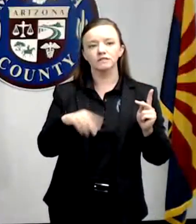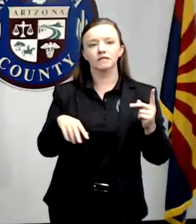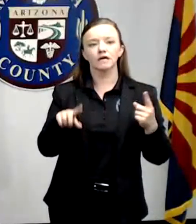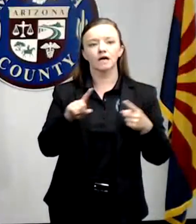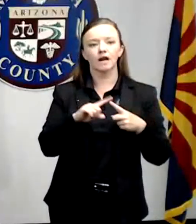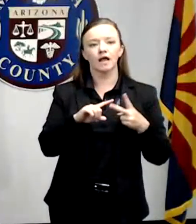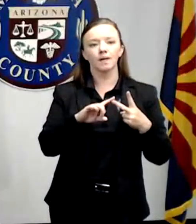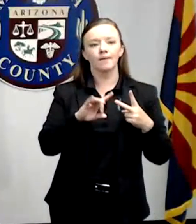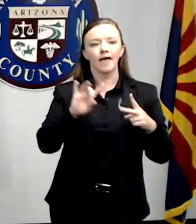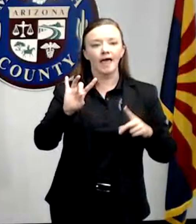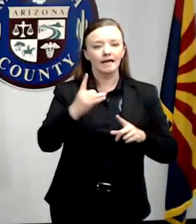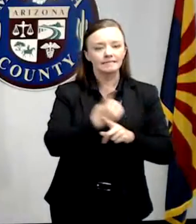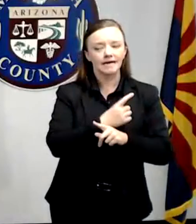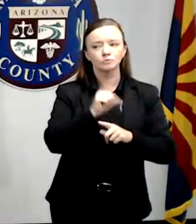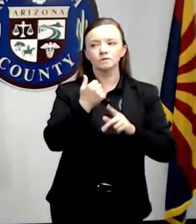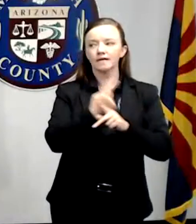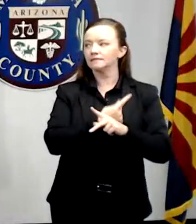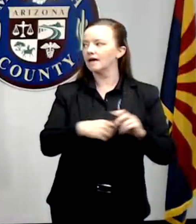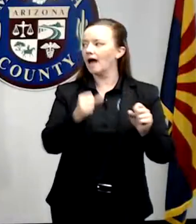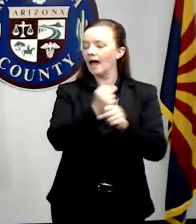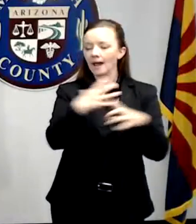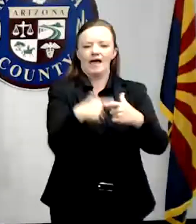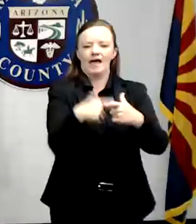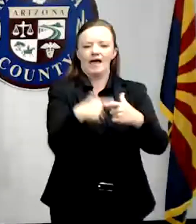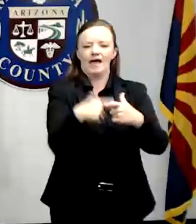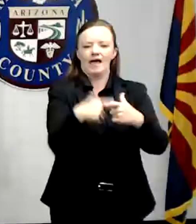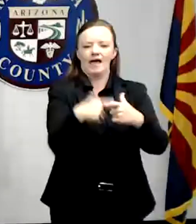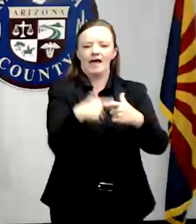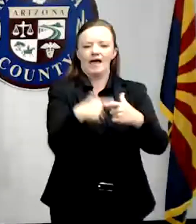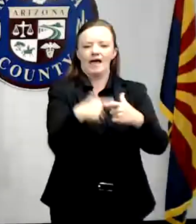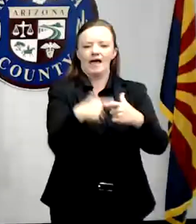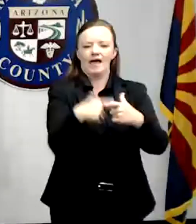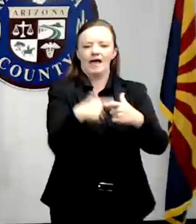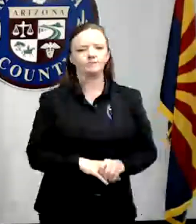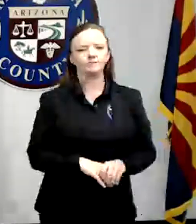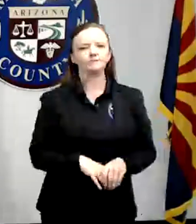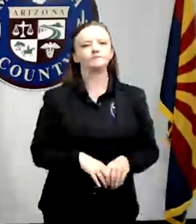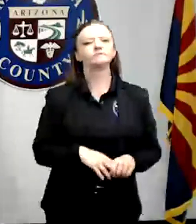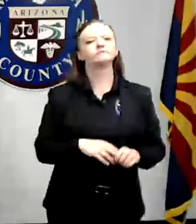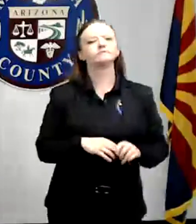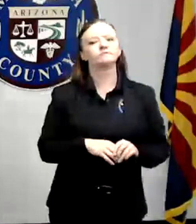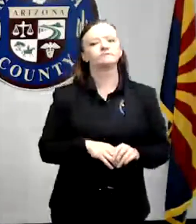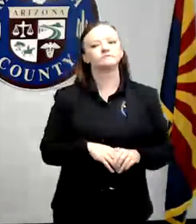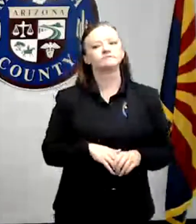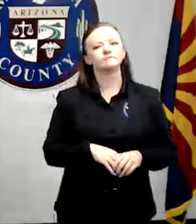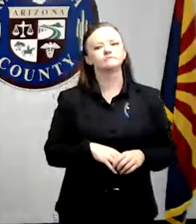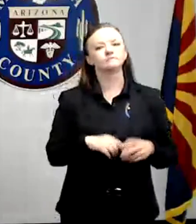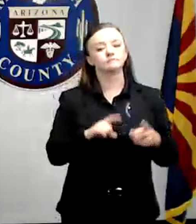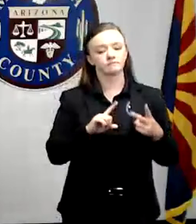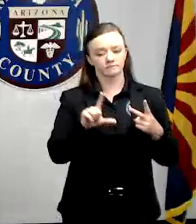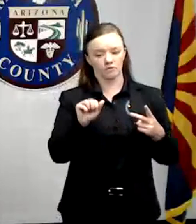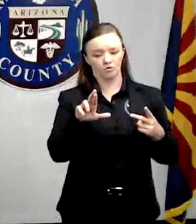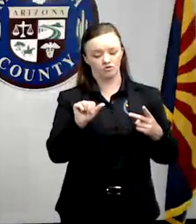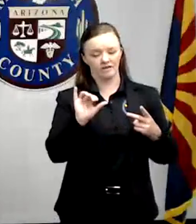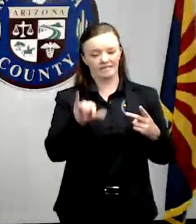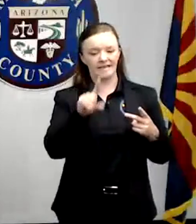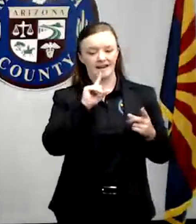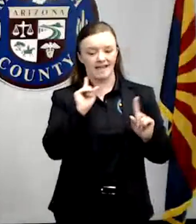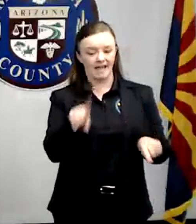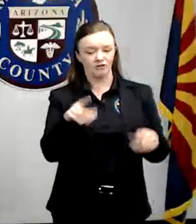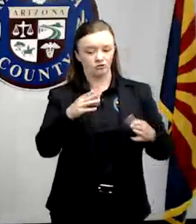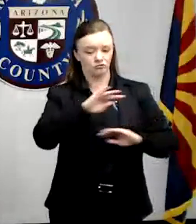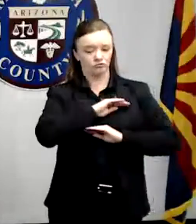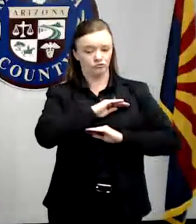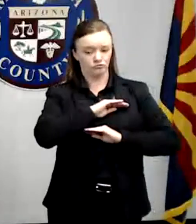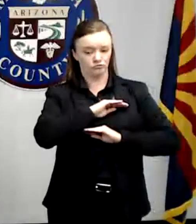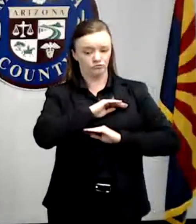8 to 10 times more people involved in that as well after I give this answer. But Laura, does that answer all your